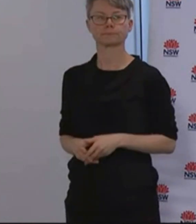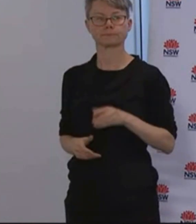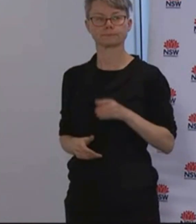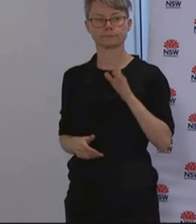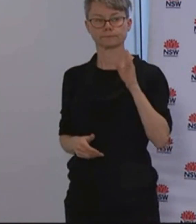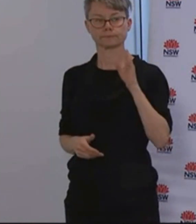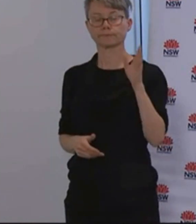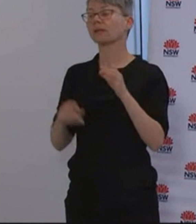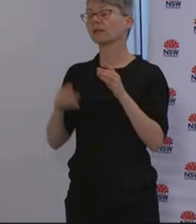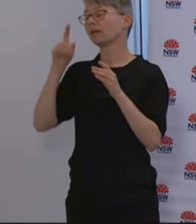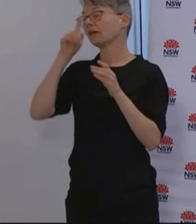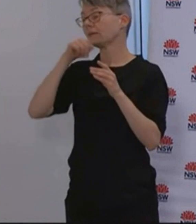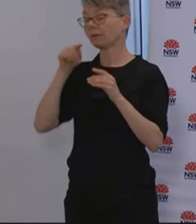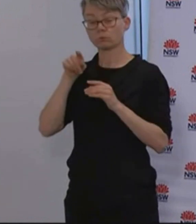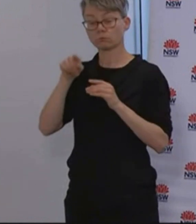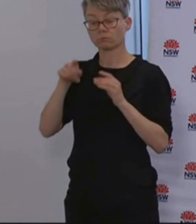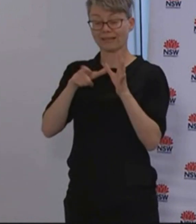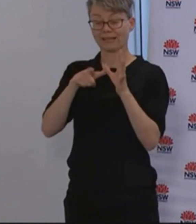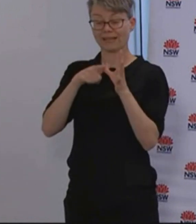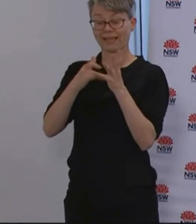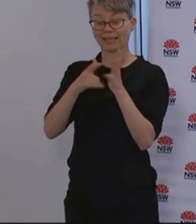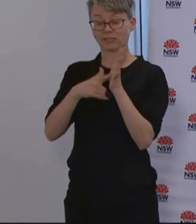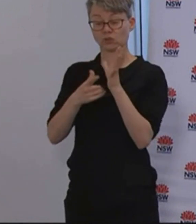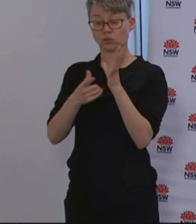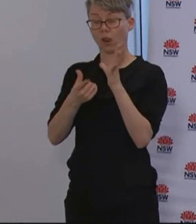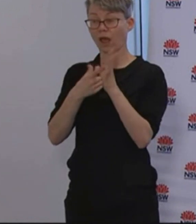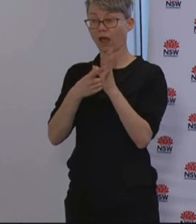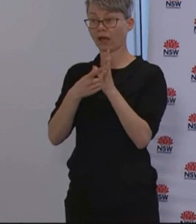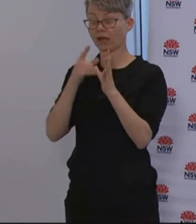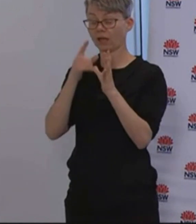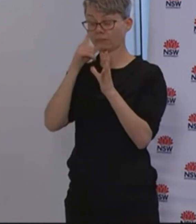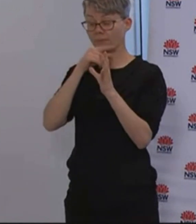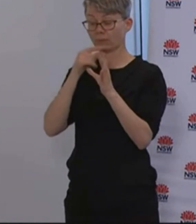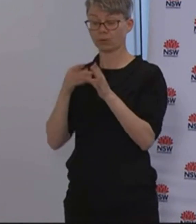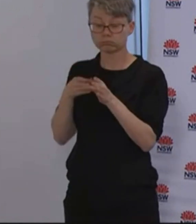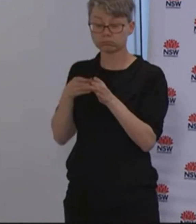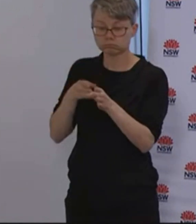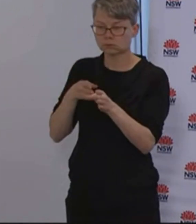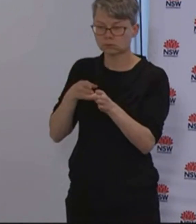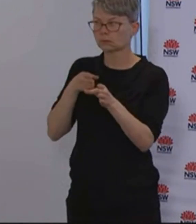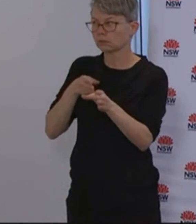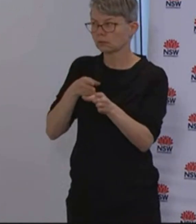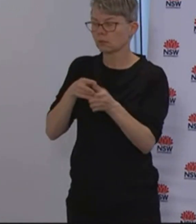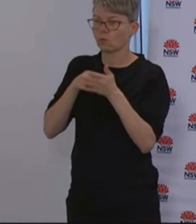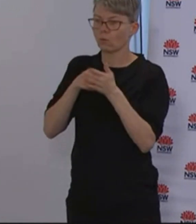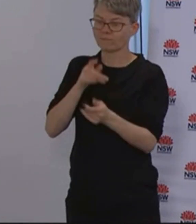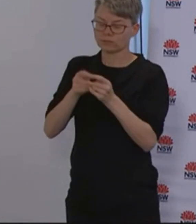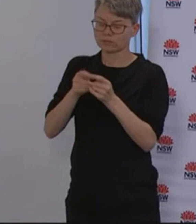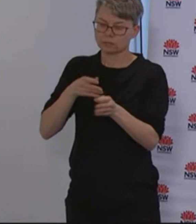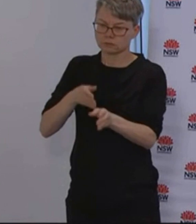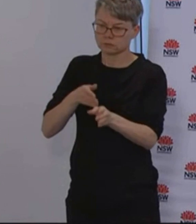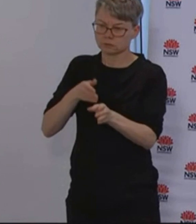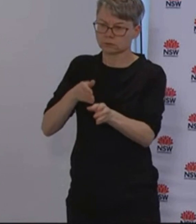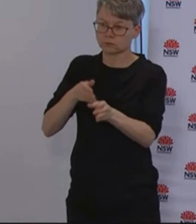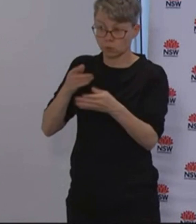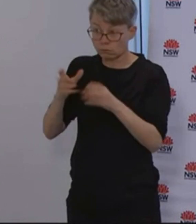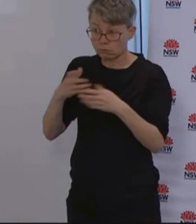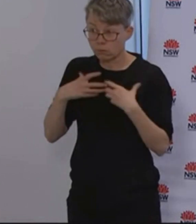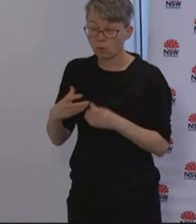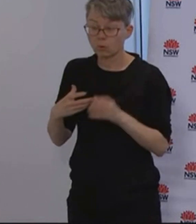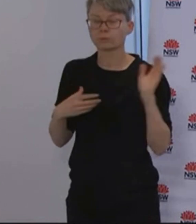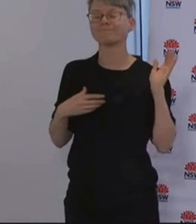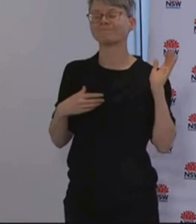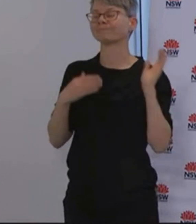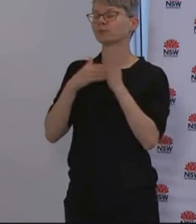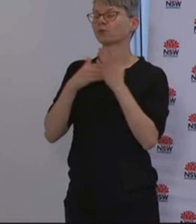at the pop-up clinic at Casula. Are you extending the opening hours? Are you setting up other clinics? So the opening hours are being extended tonight, and we'll